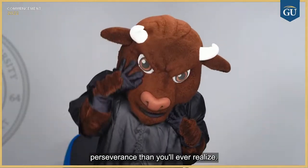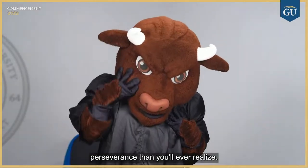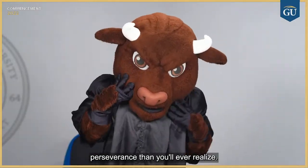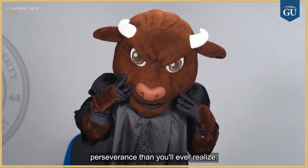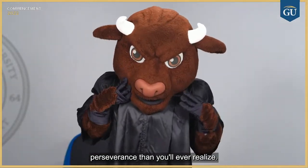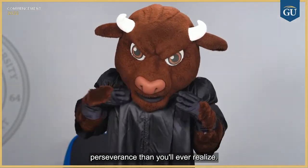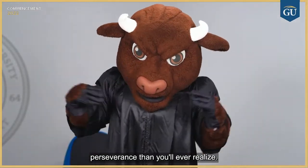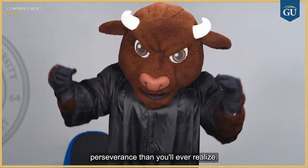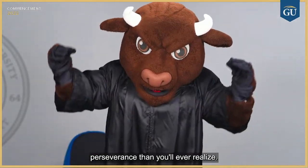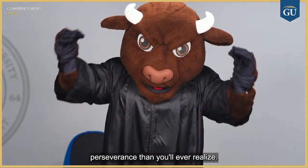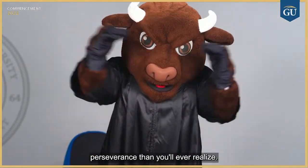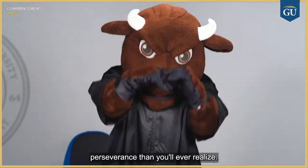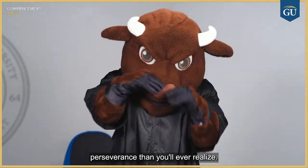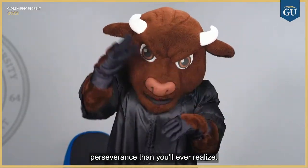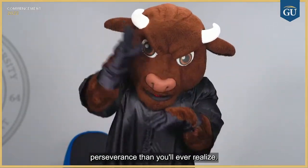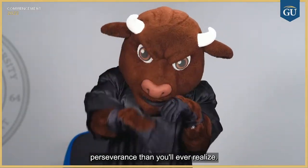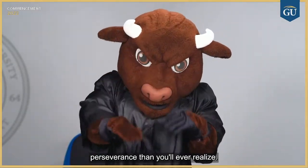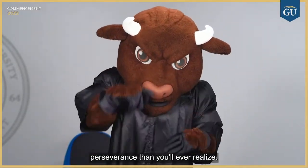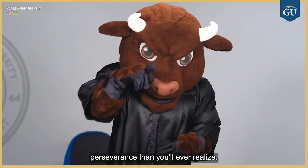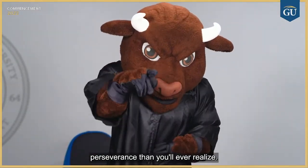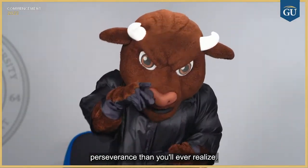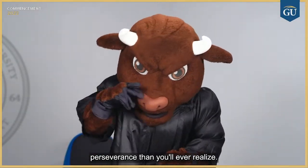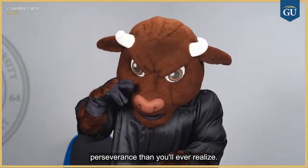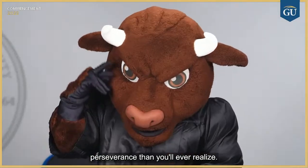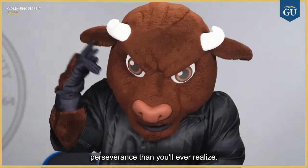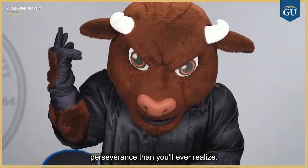perseverance than you ever realized.